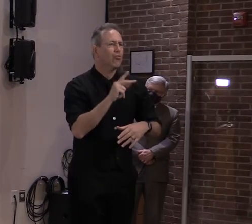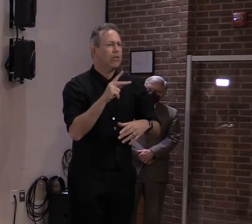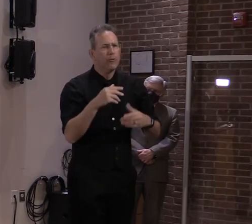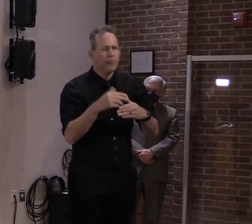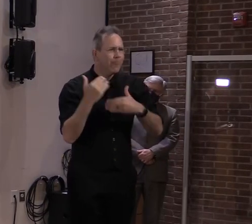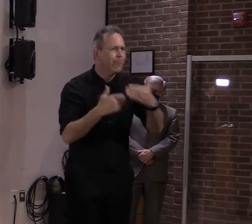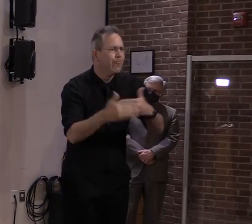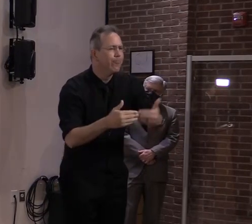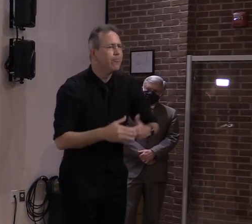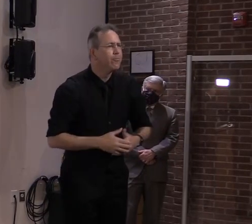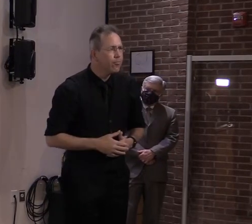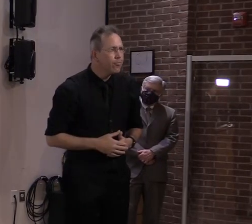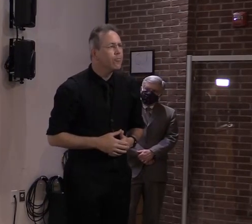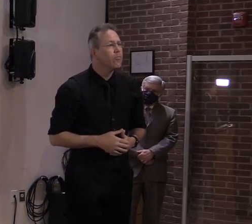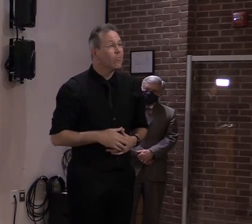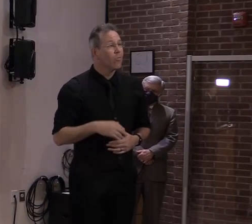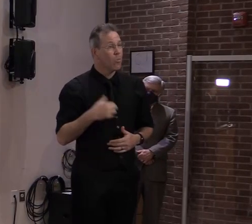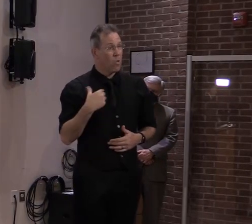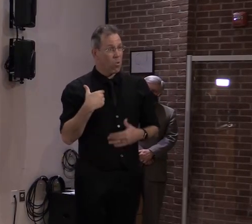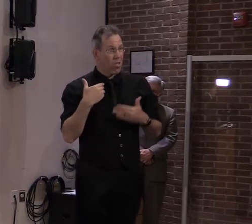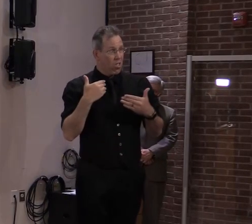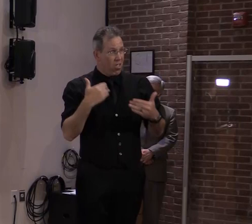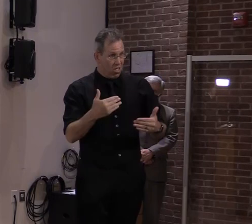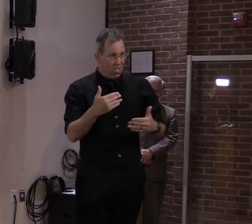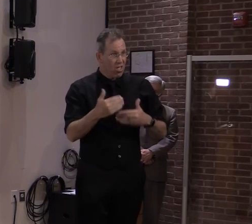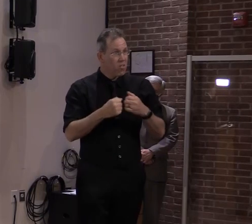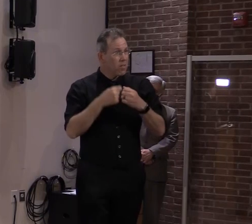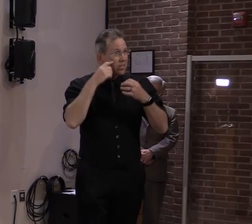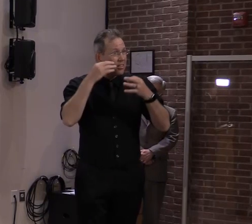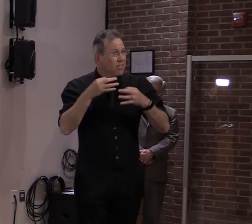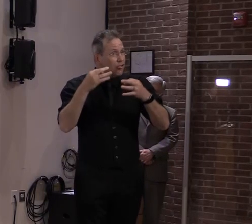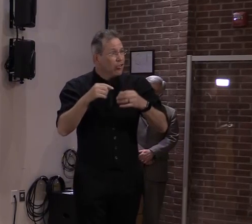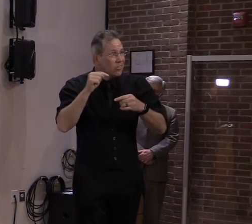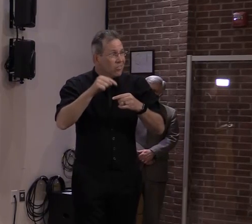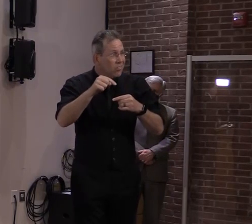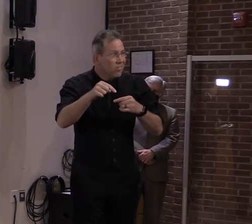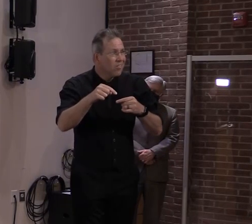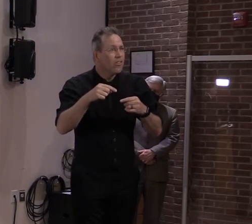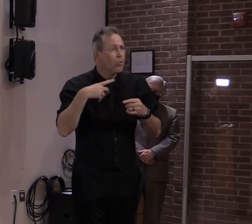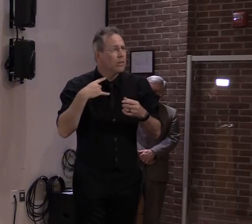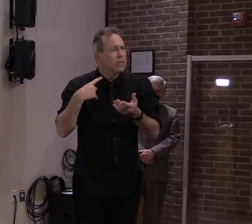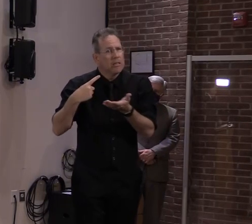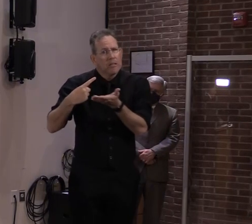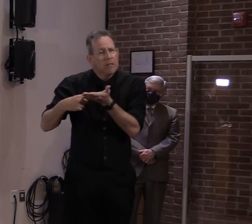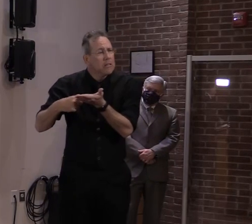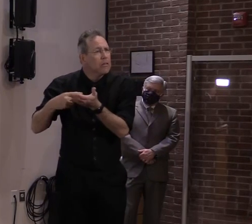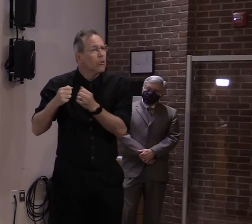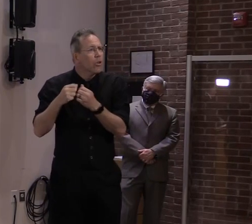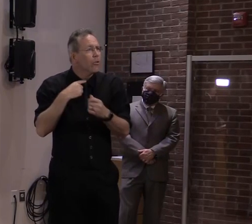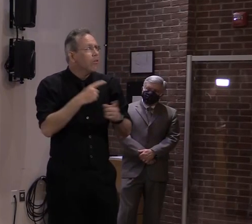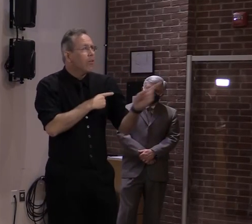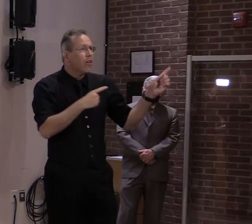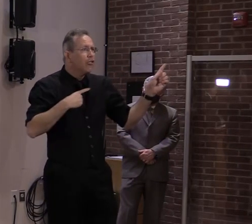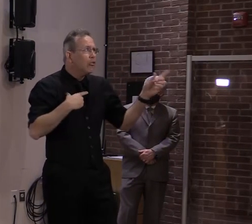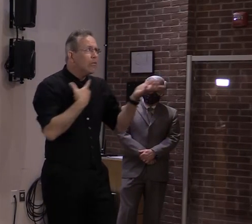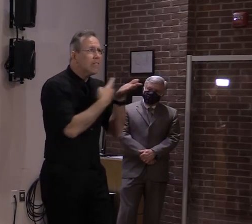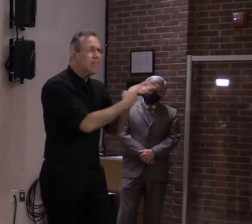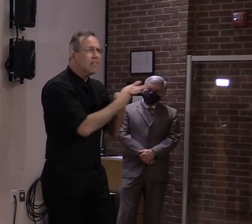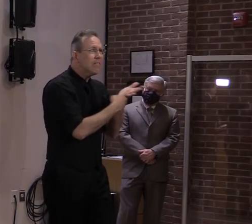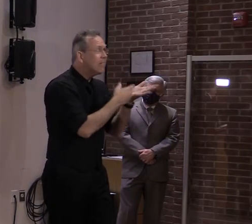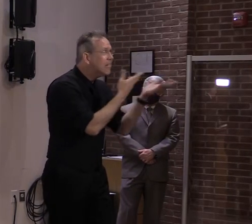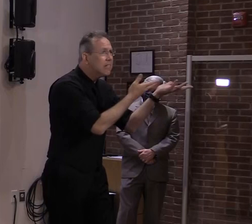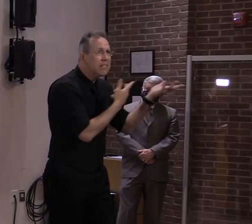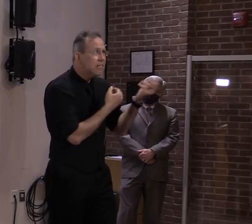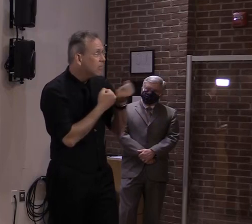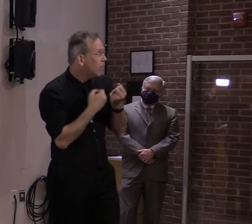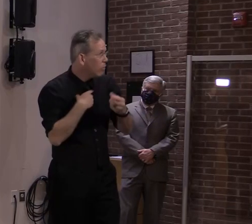made sure that I spoke with the pro tem and the speaker and let them know that we were doing